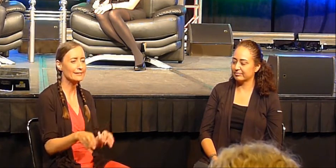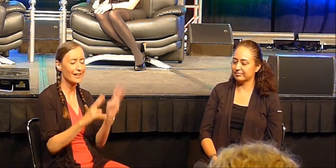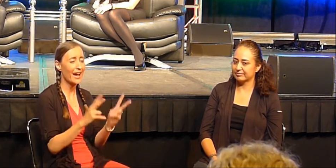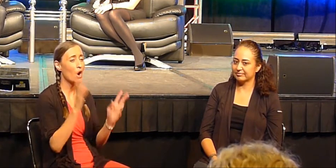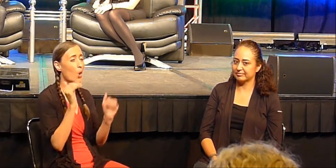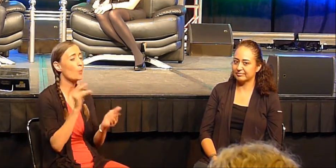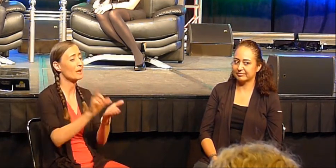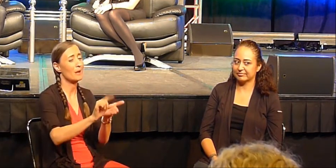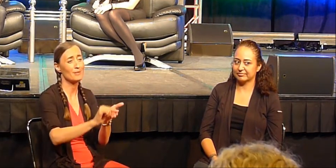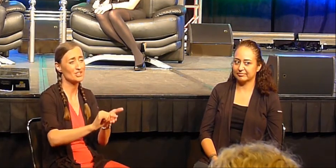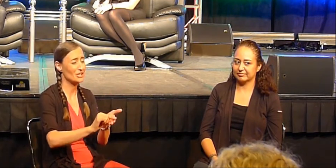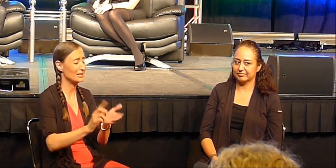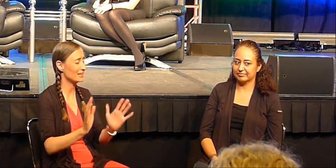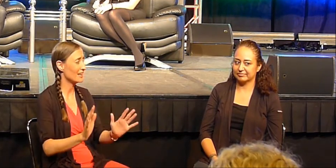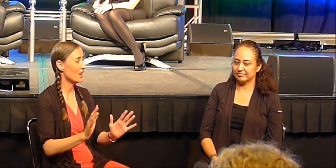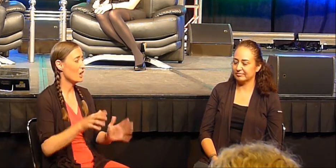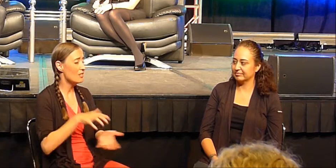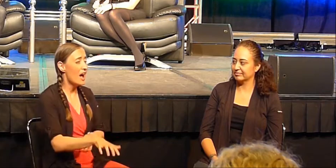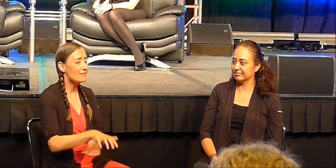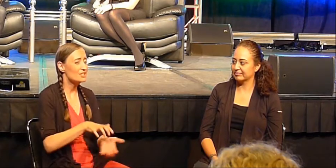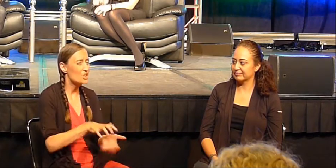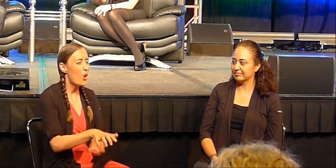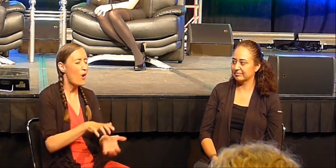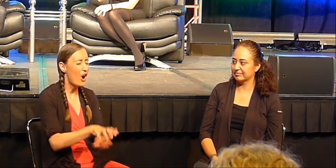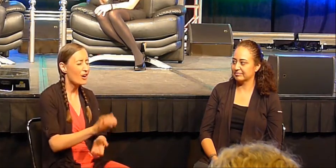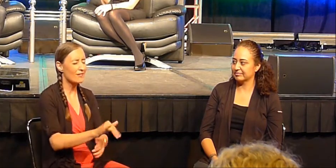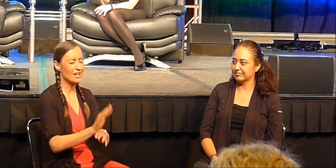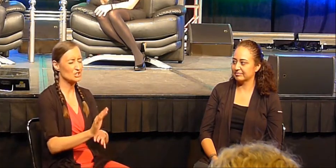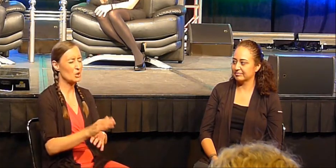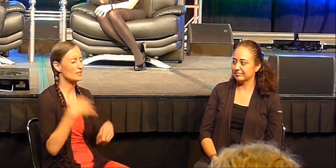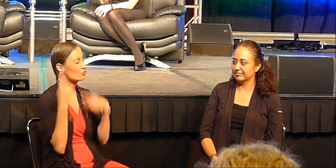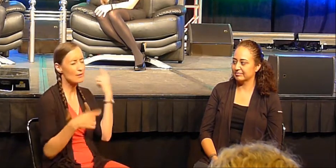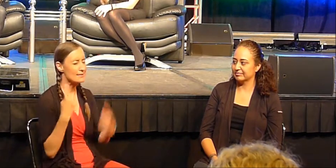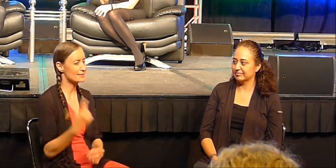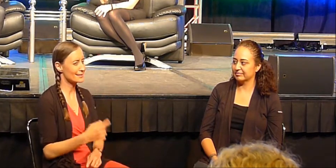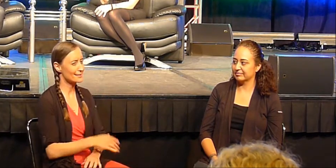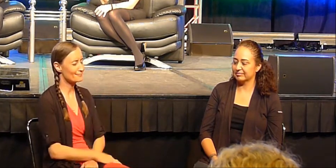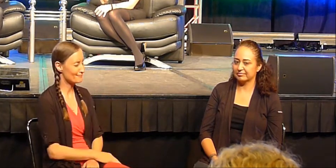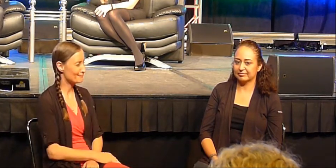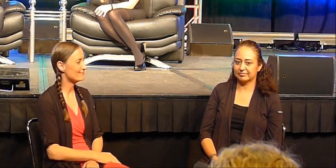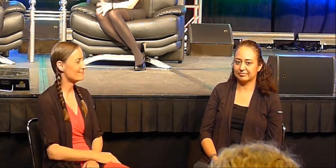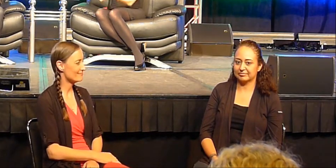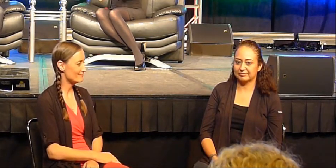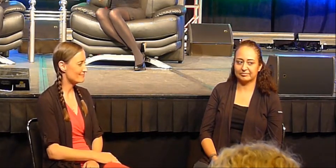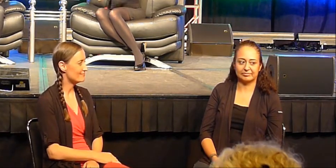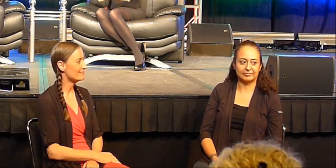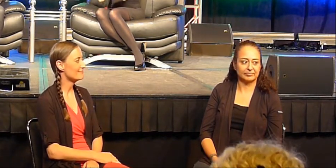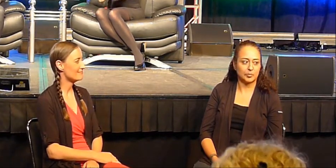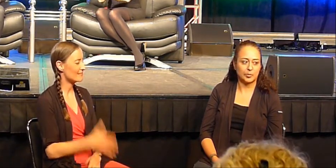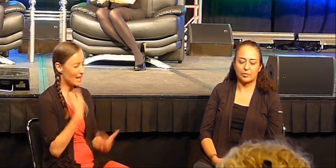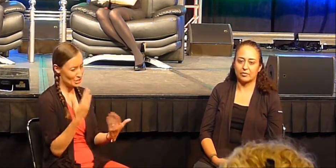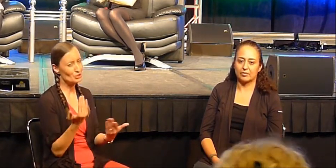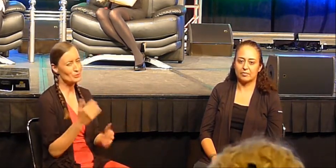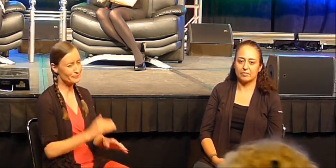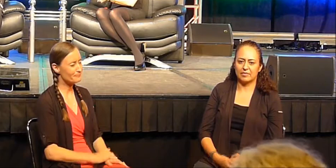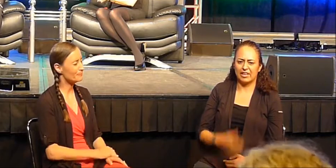we laughed so hard on that show. Crazy, crazy stuff. Yeah. Thank you. Thank you. And you were